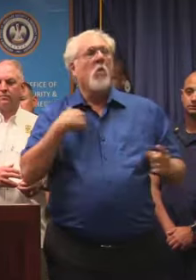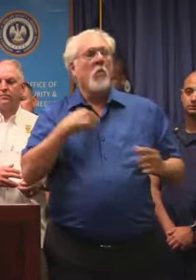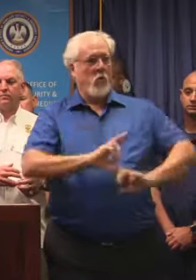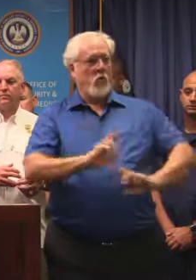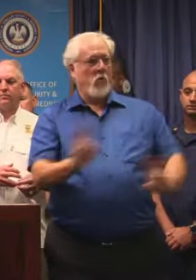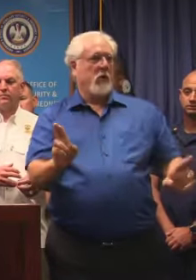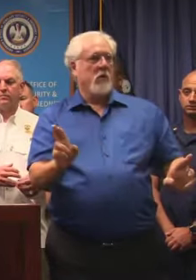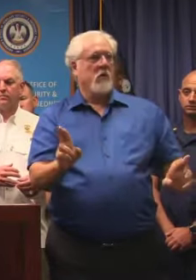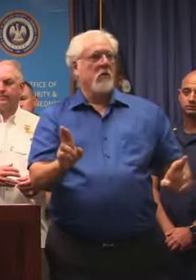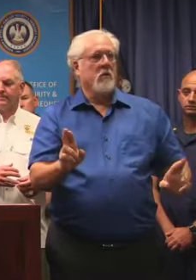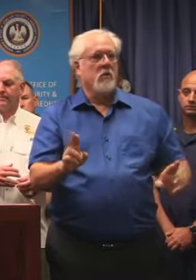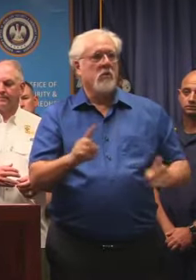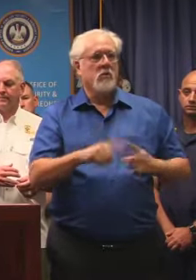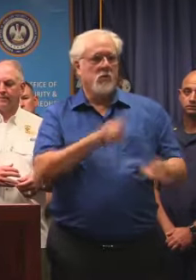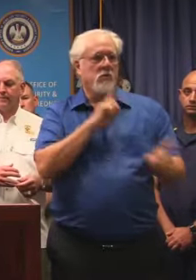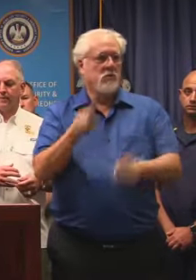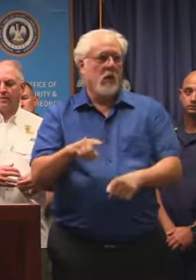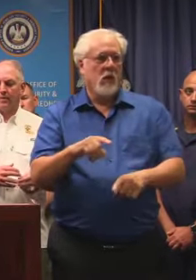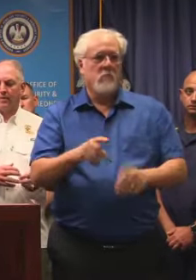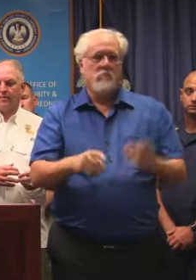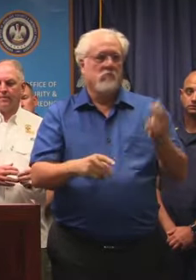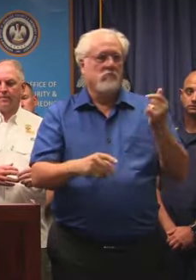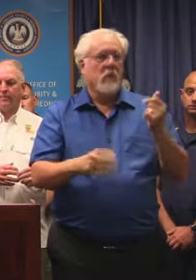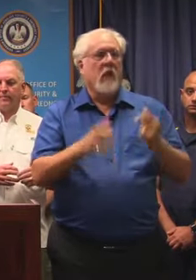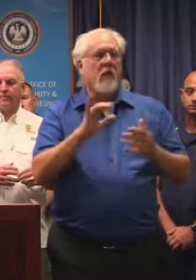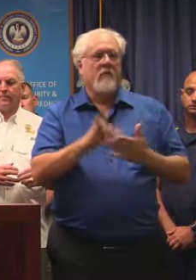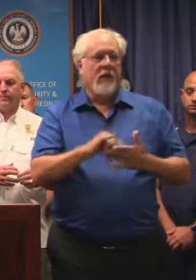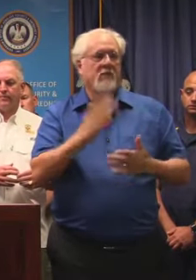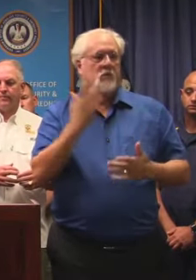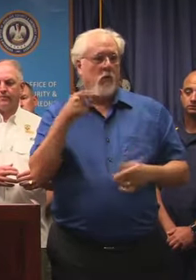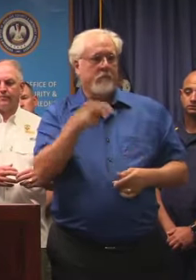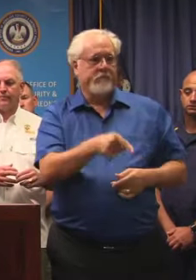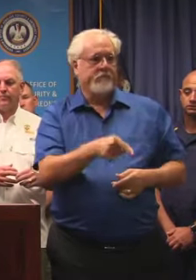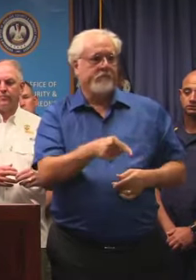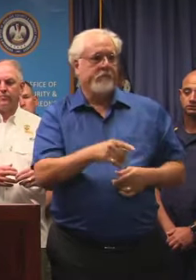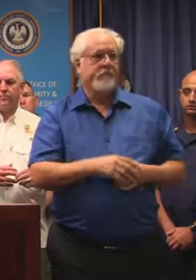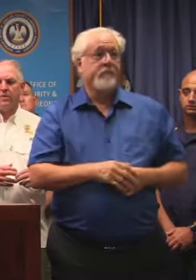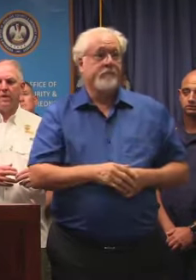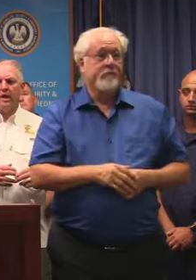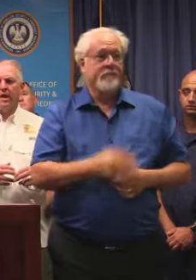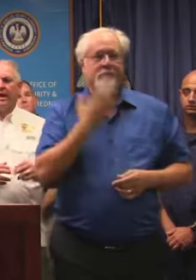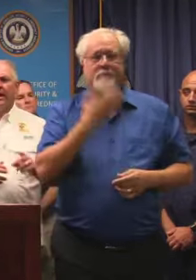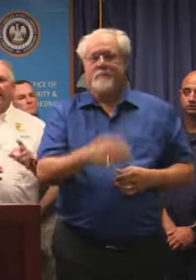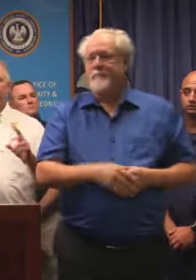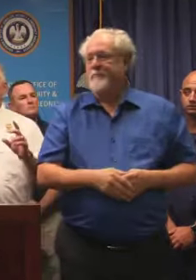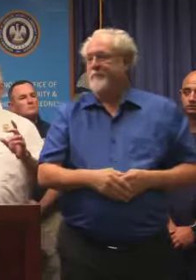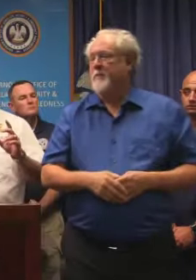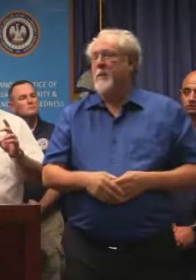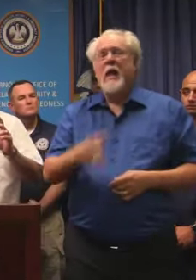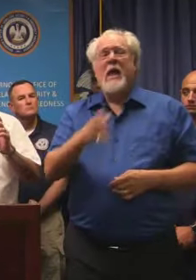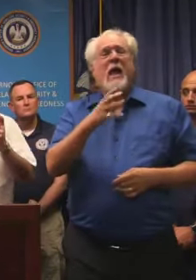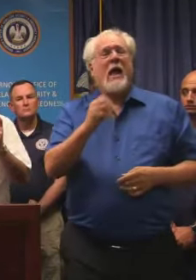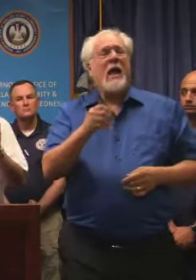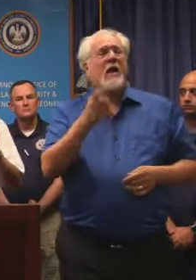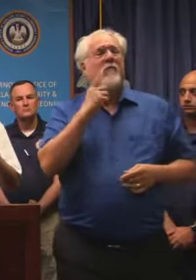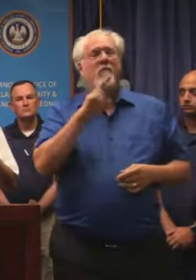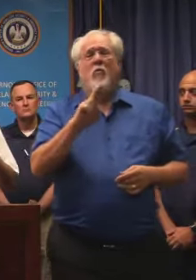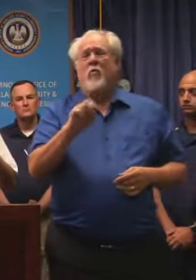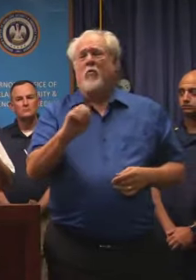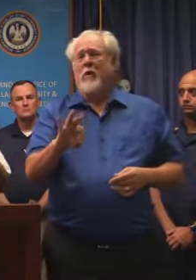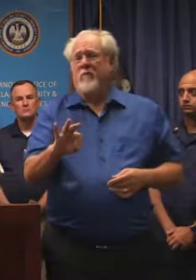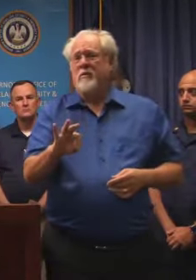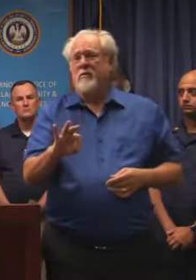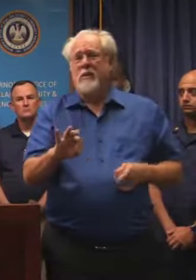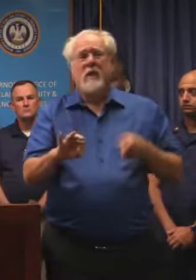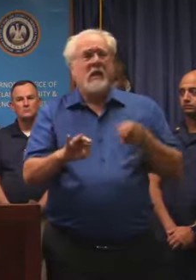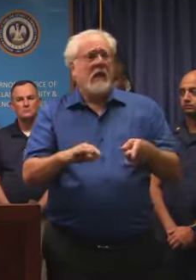be prepared and ready to respond at a moment's notice, and that's pretty much why that's here. Thanks. And just for reference, this